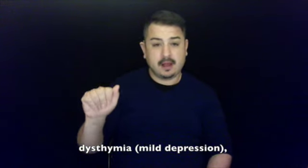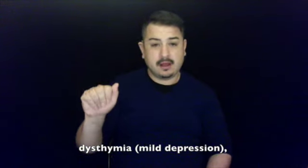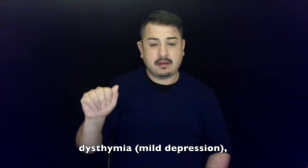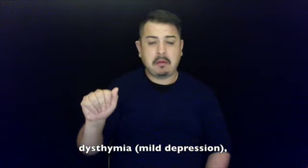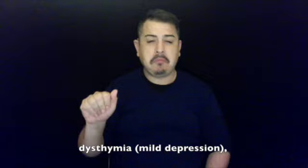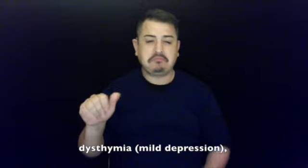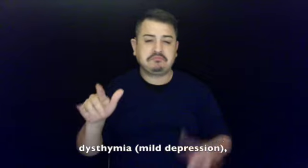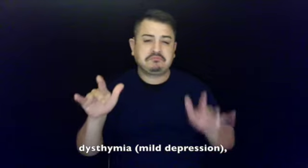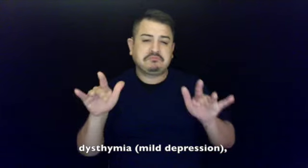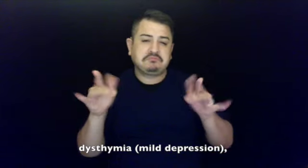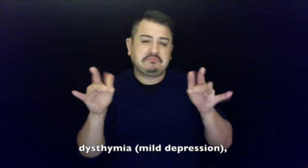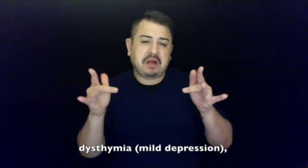mild depression.